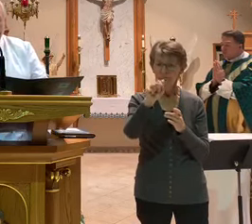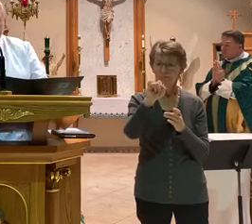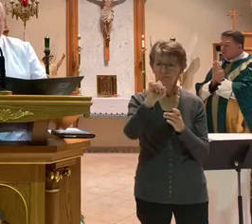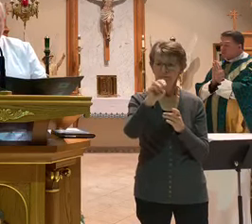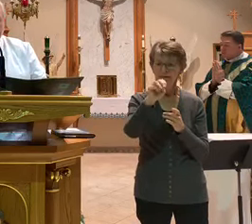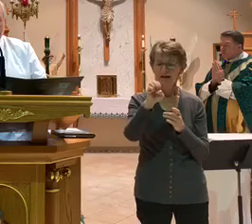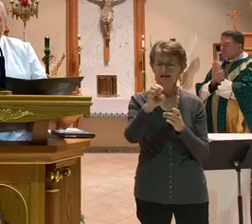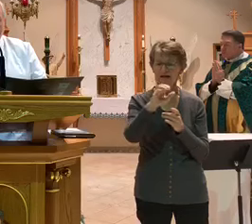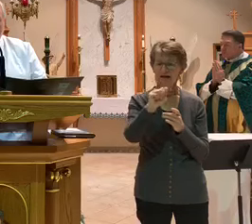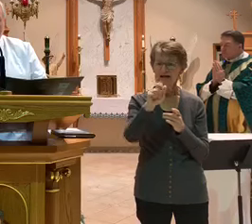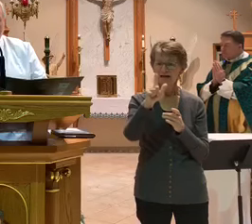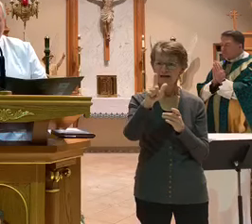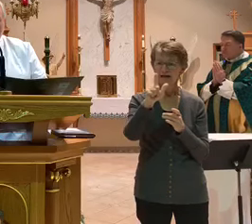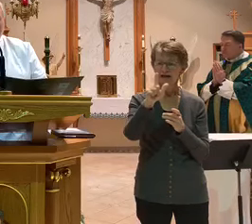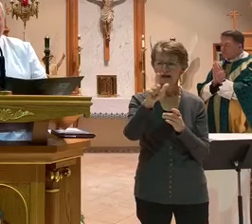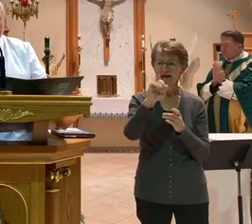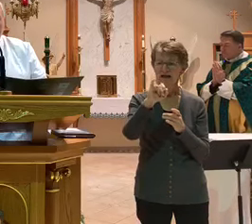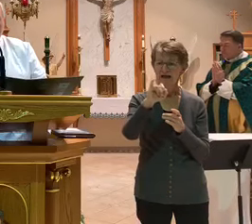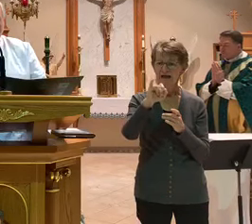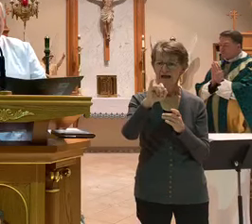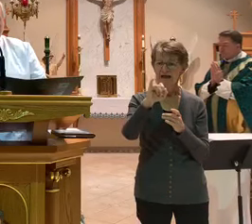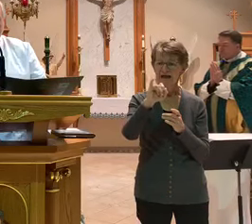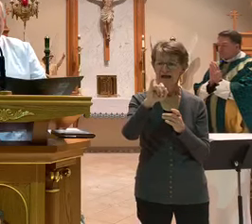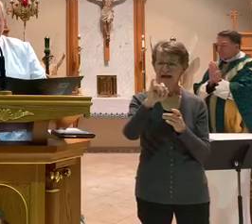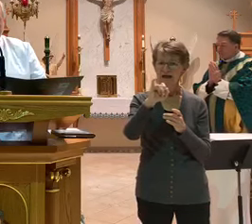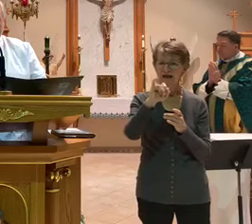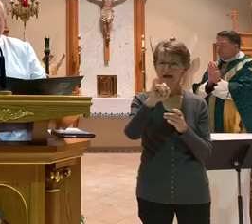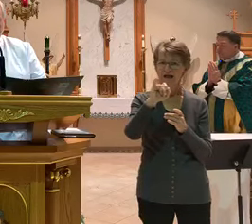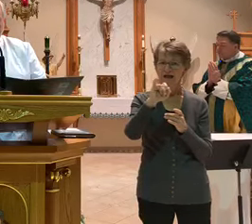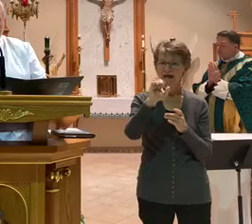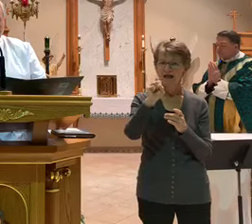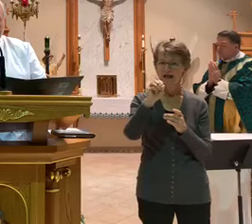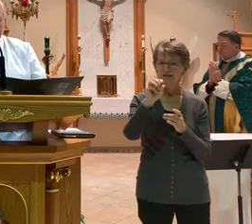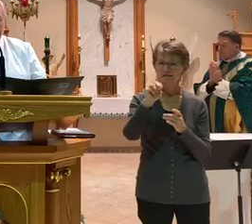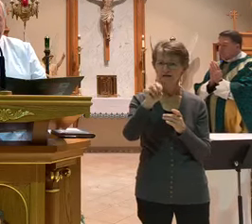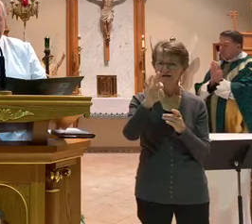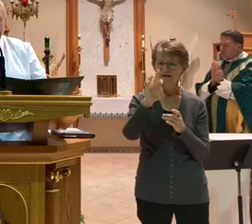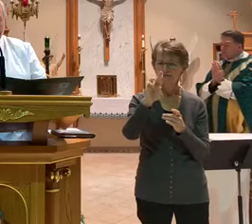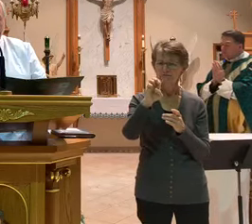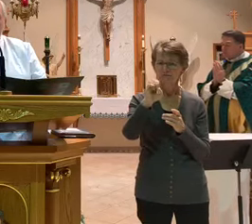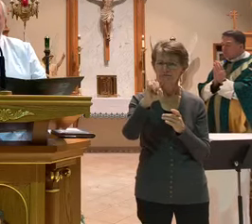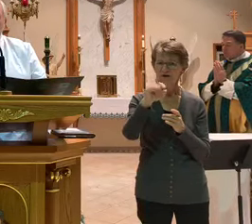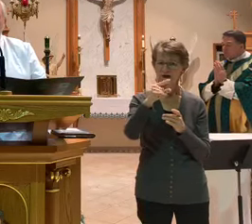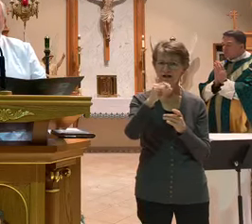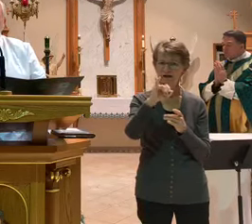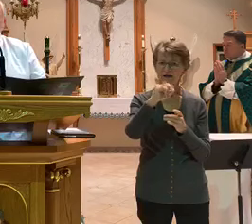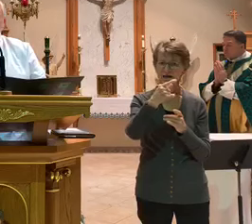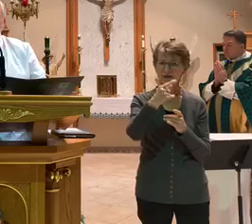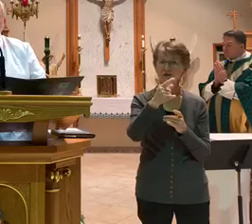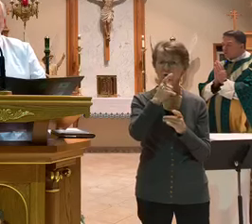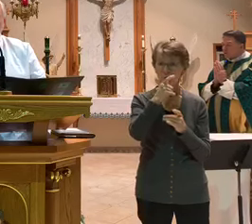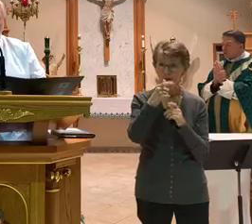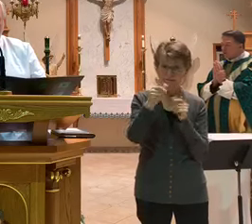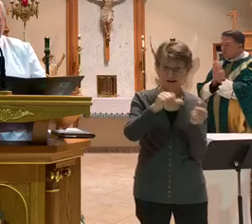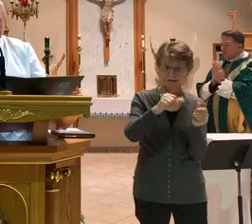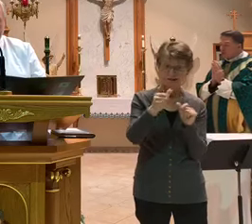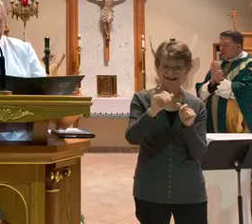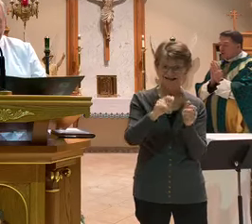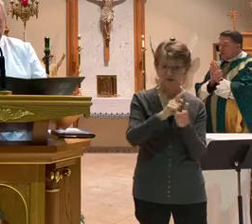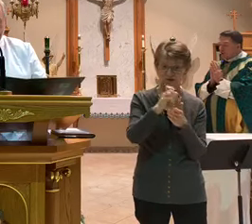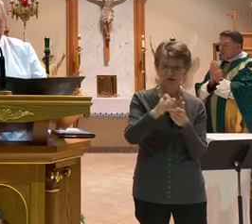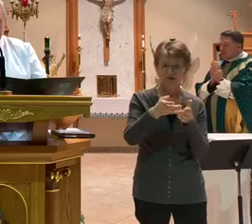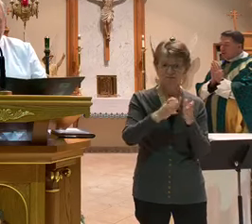were baptized this weekend, may the Holy Spirit lead them throughout their lives. Let us pray to the